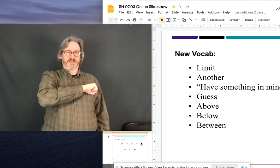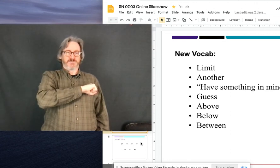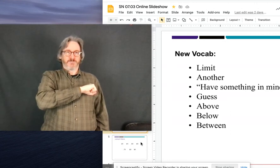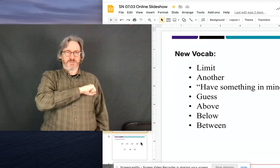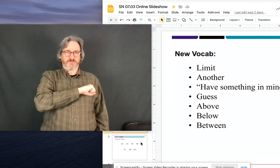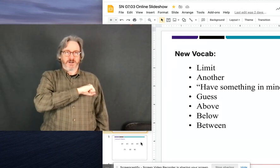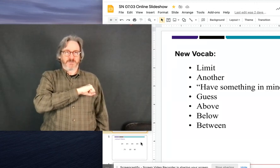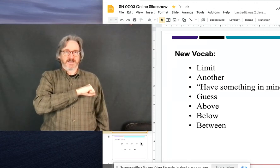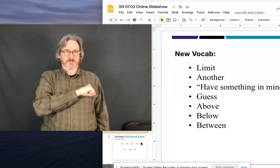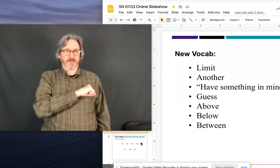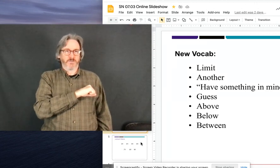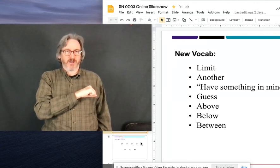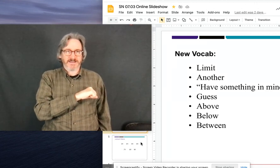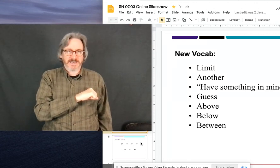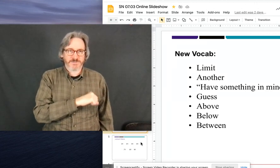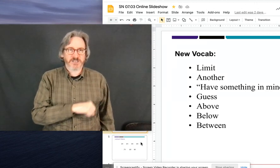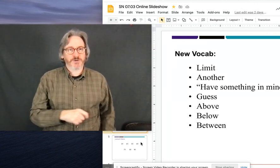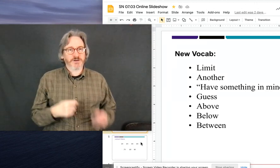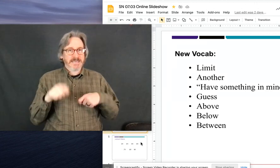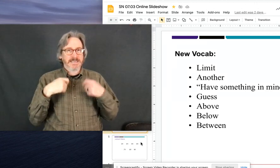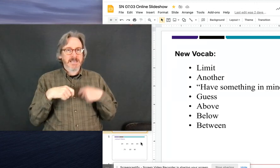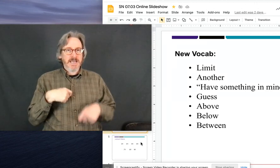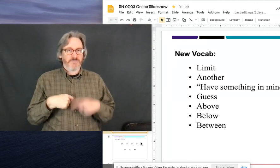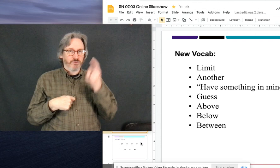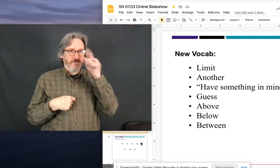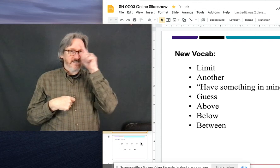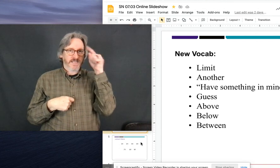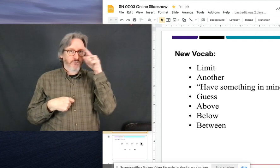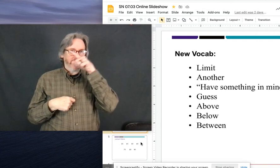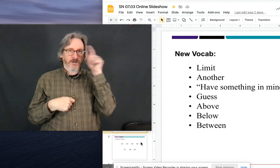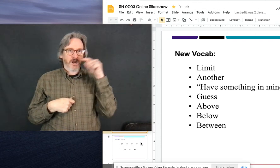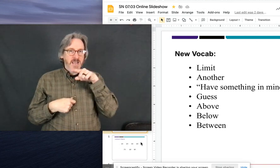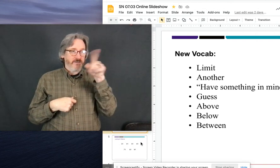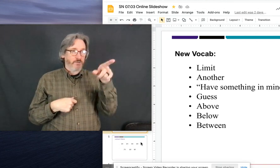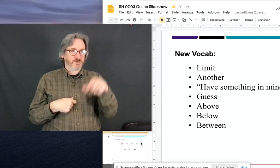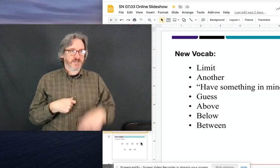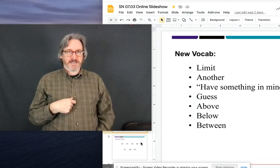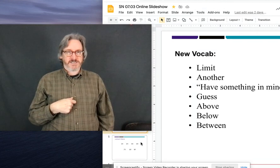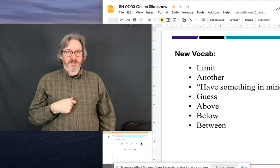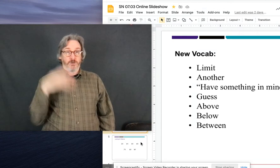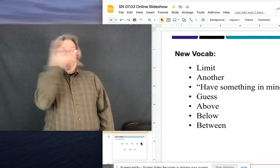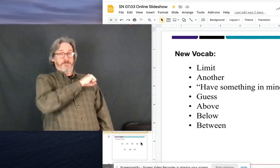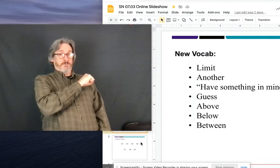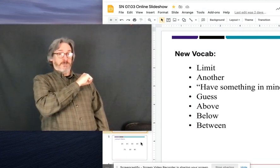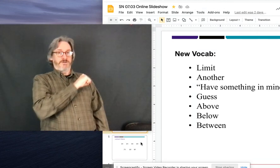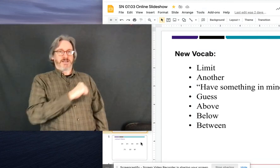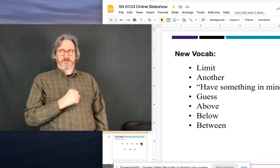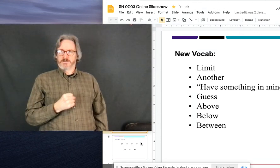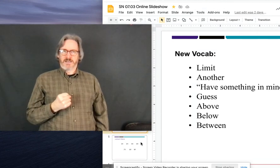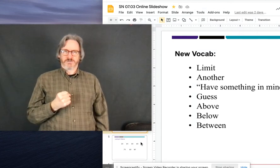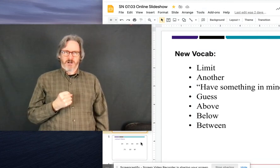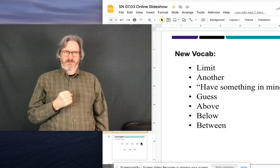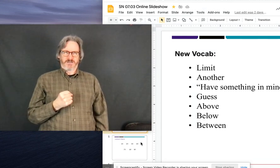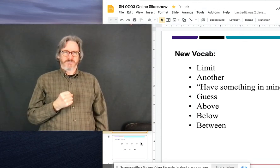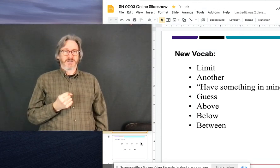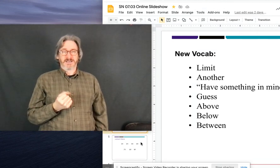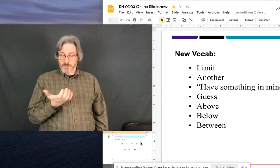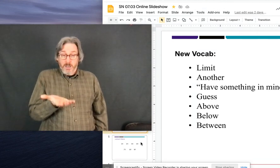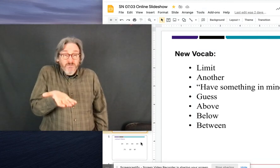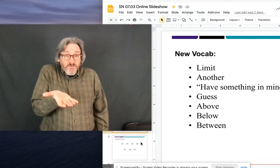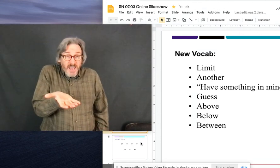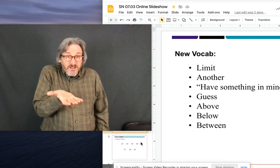that just was in front of your face. Right? We've all had that experience where you're eating, and a fruit fly is like right here, and the other person can't see, and you go, and they're like, "The hell's wrong with you?"